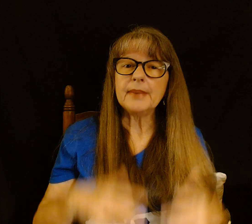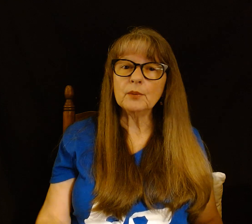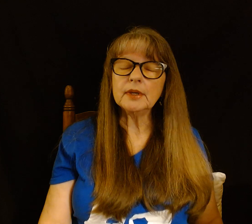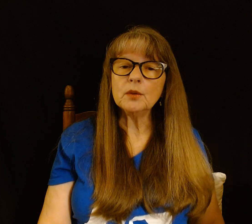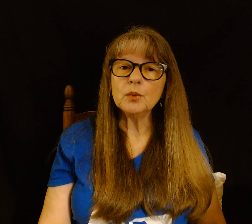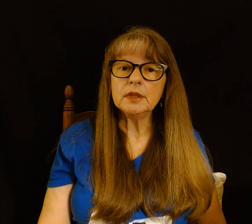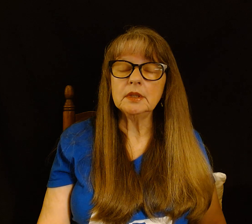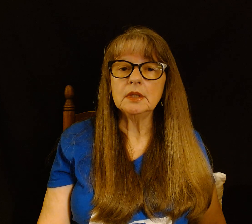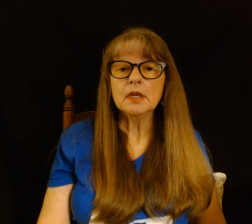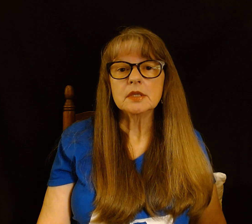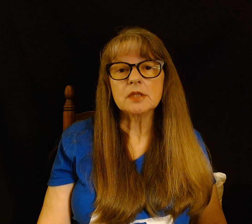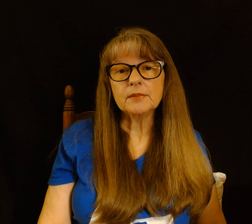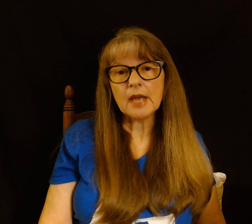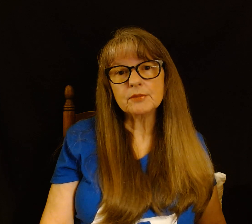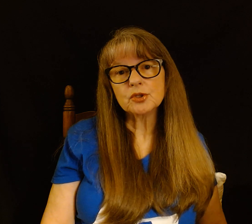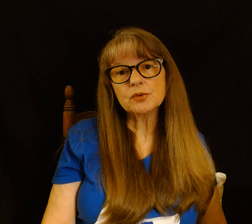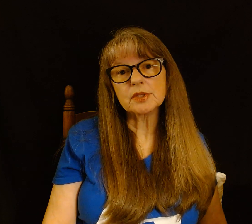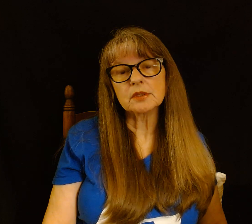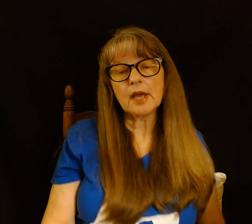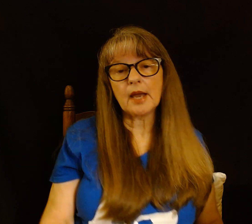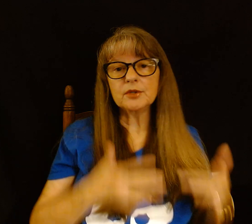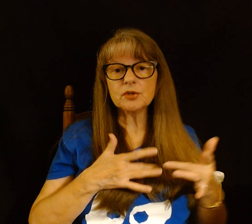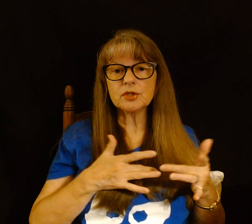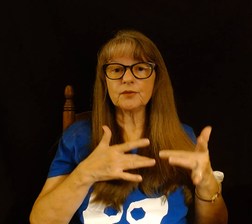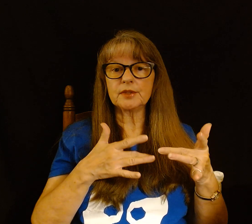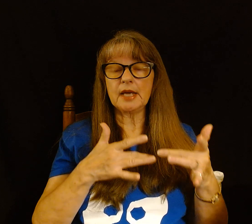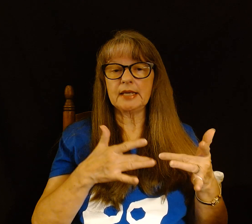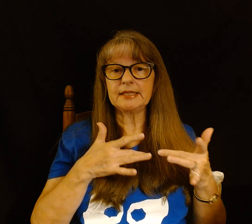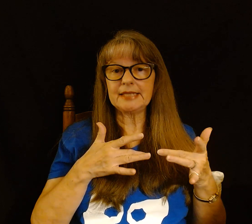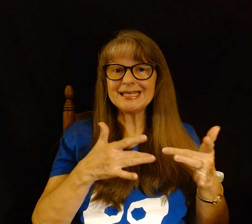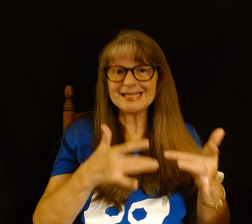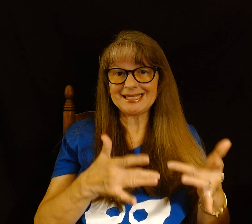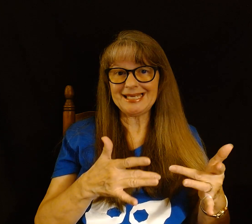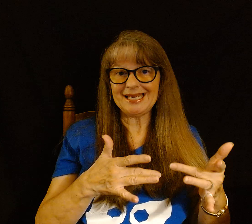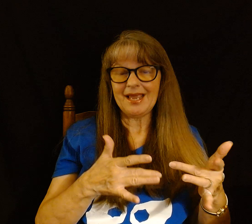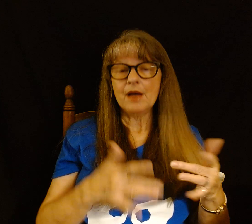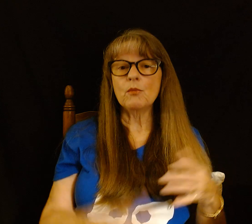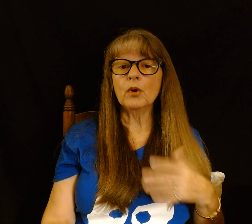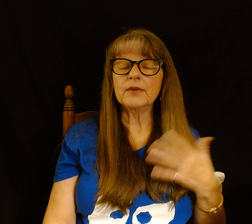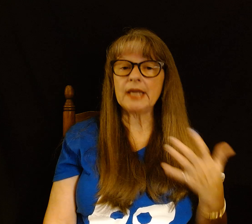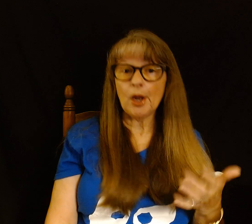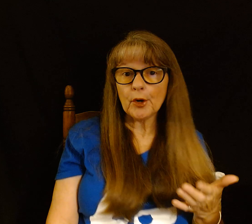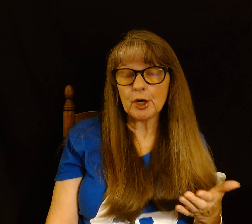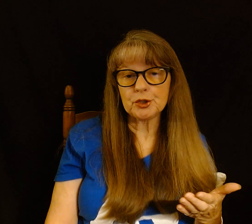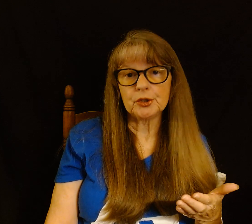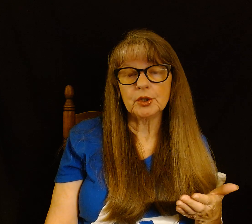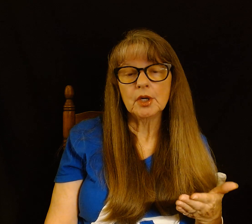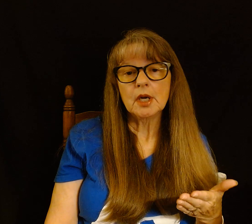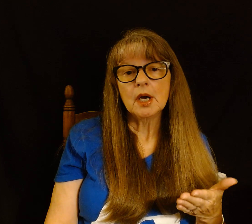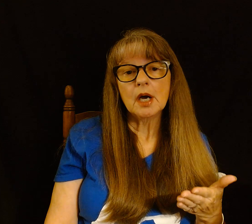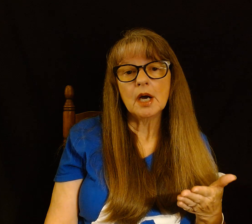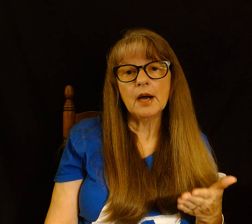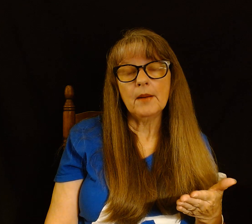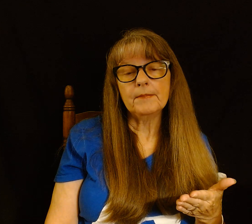really wouldn't sometimes use. I would use this for a tendency, more of a character. But if